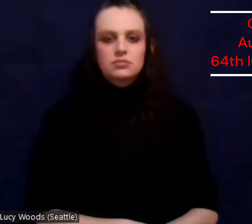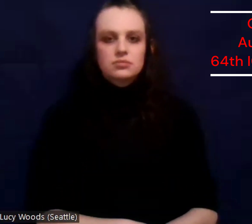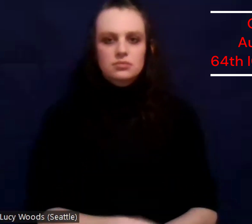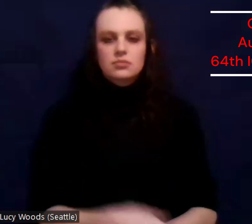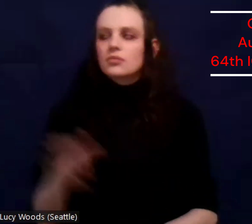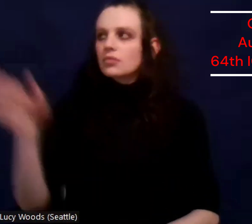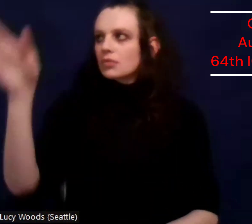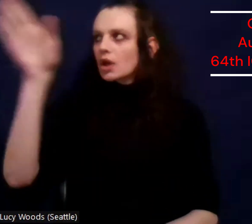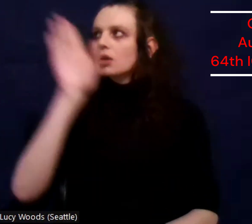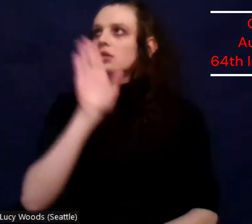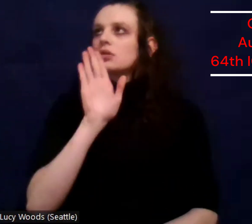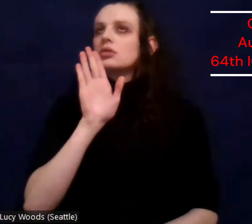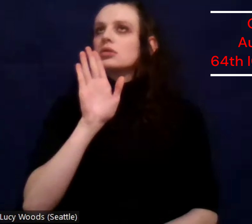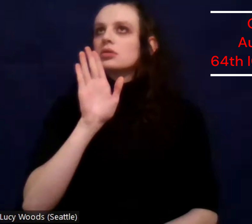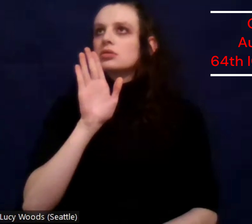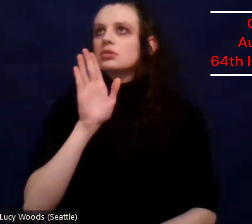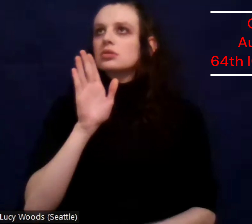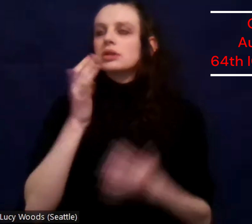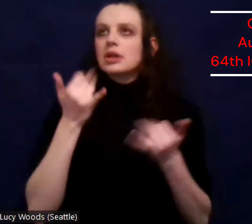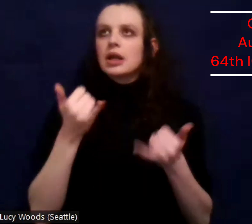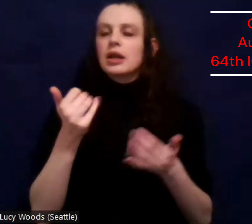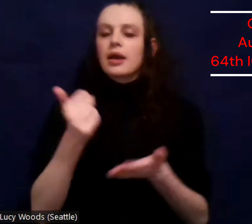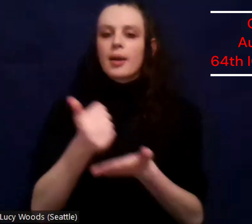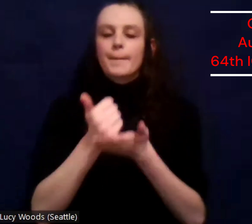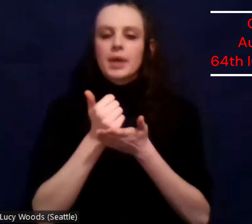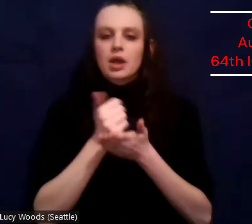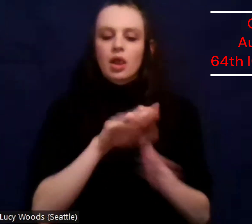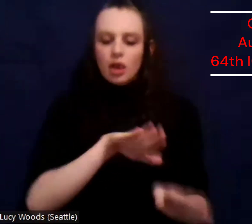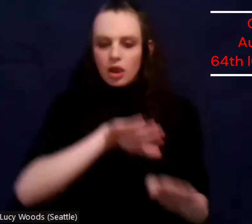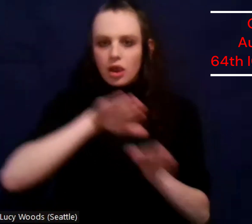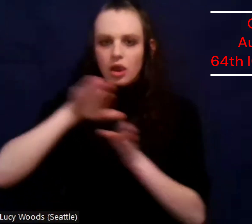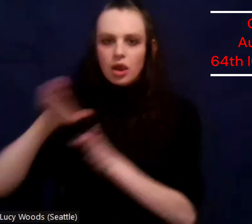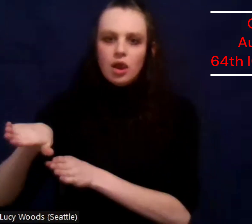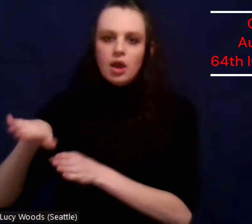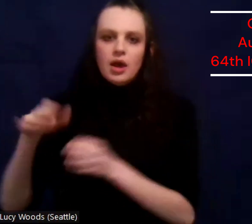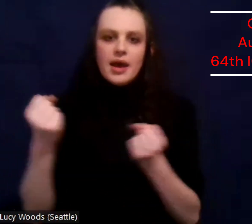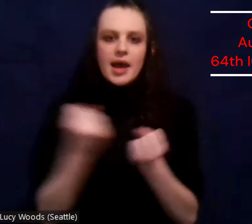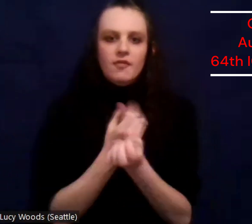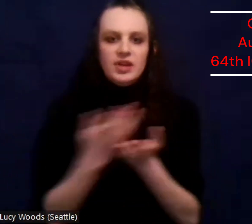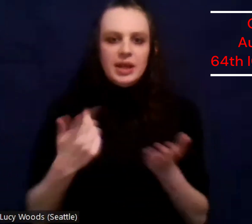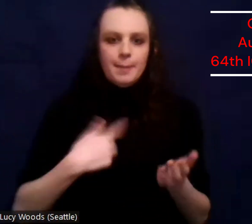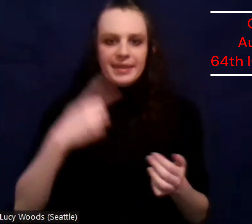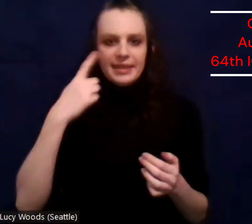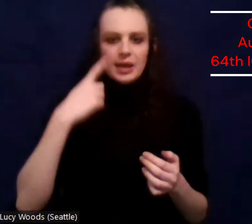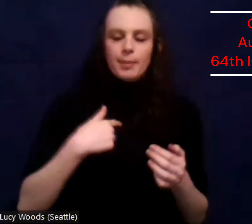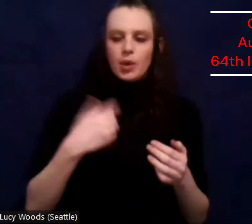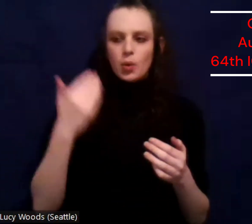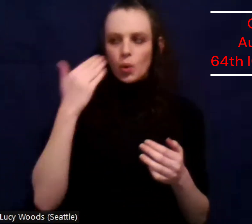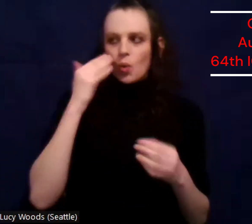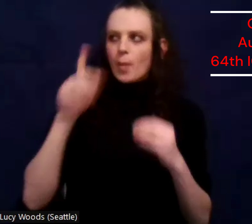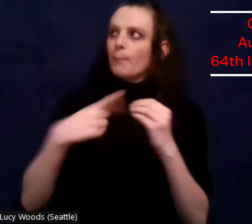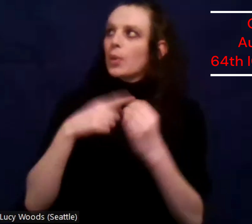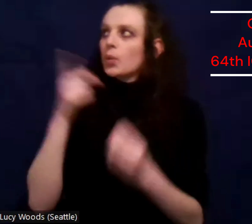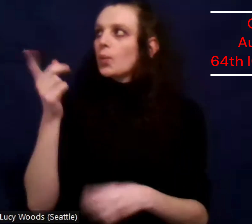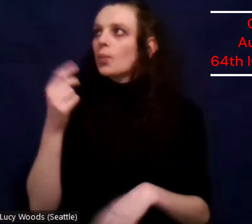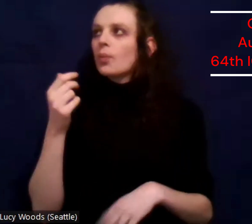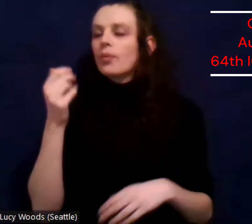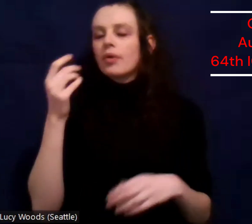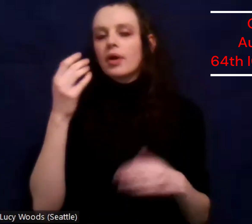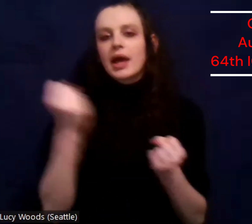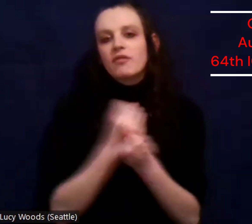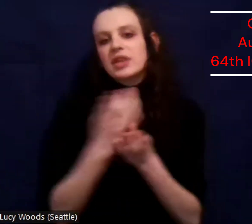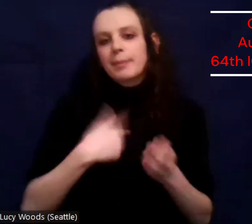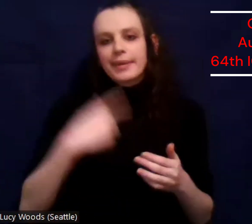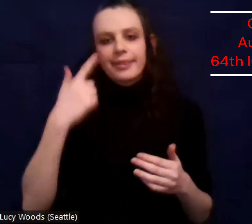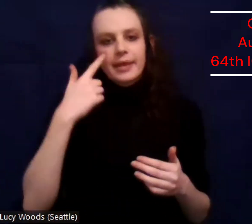God, today help me set aside everything I think I know about you, everything I think I know about